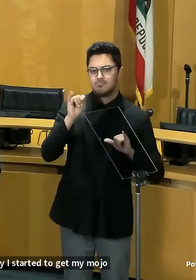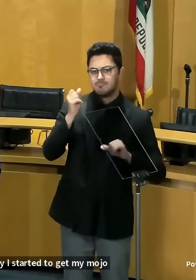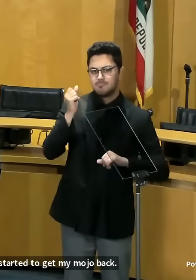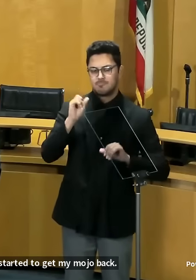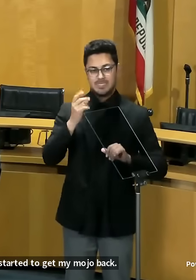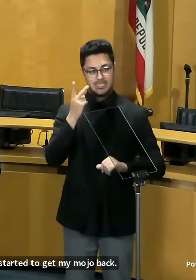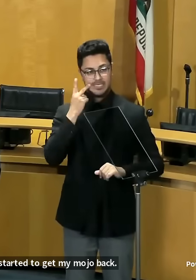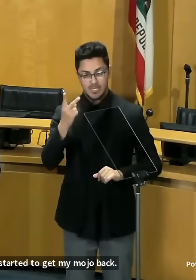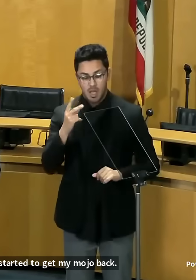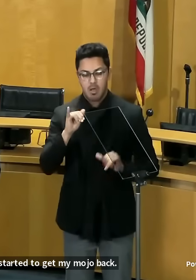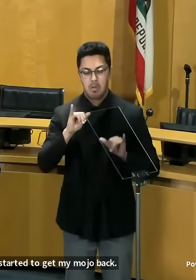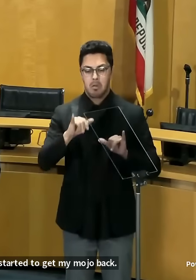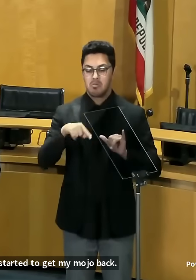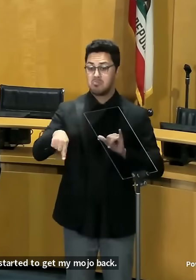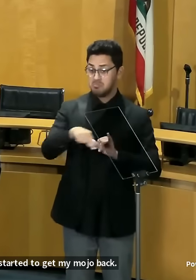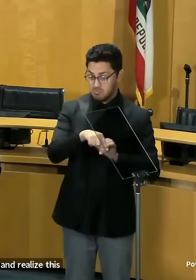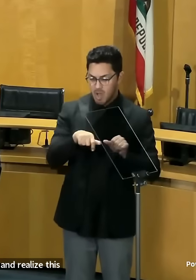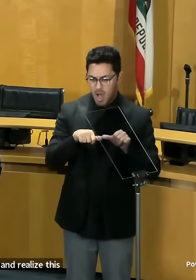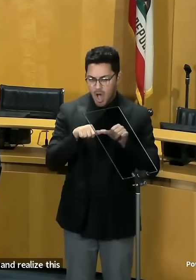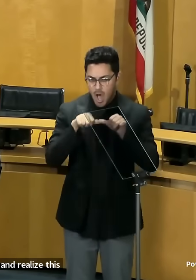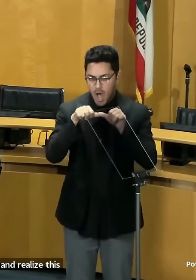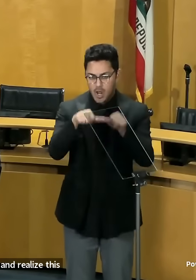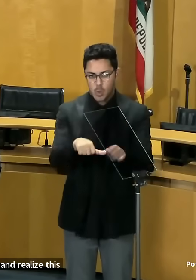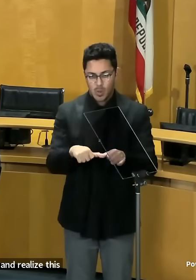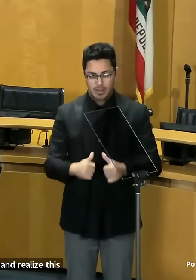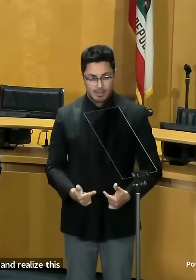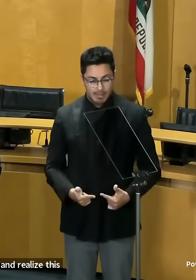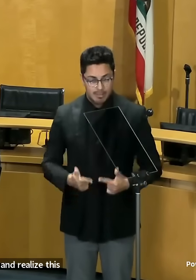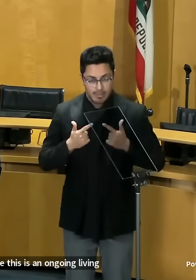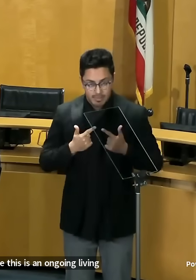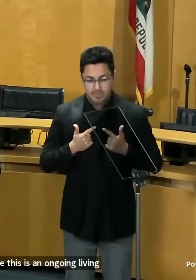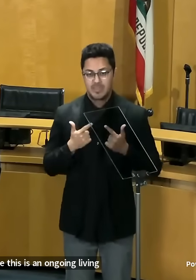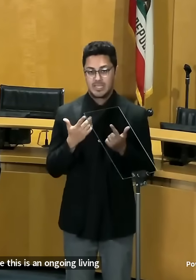this is an ongoing living thing, a